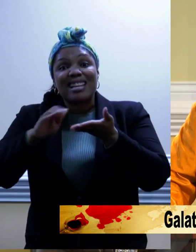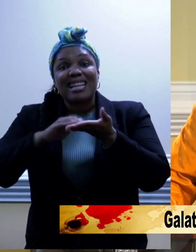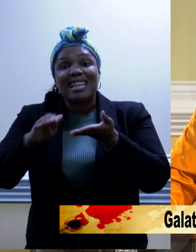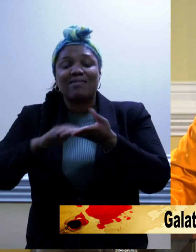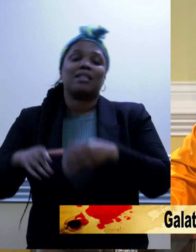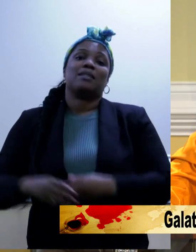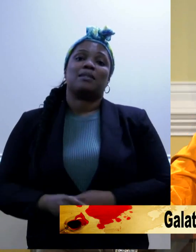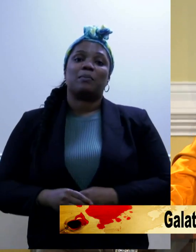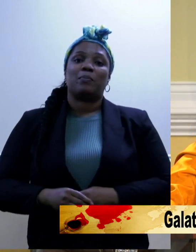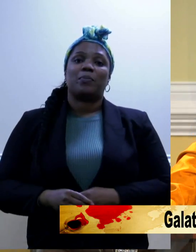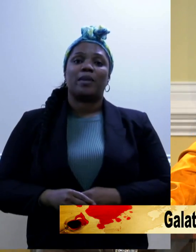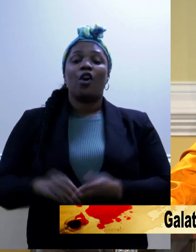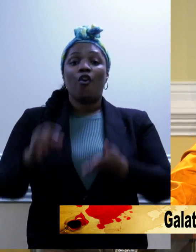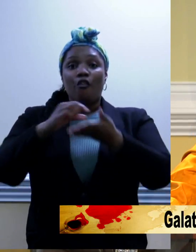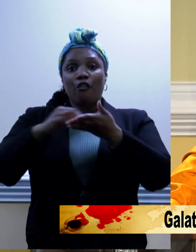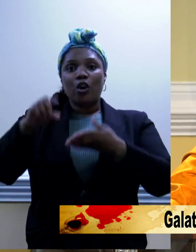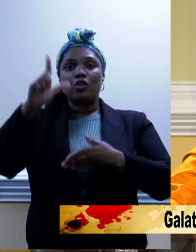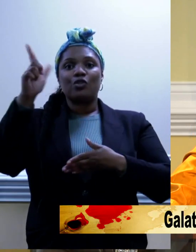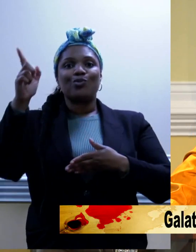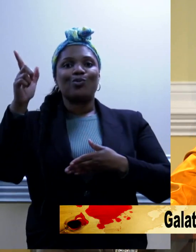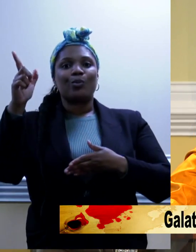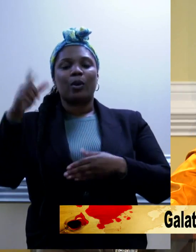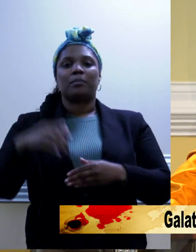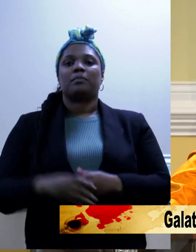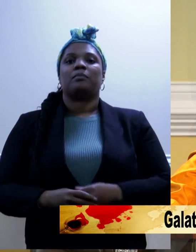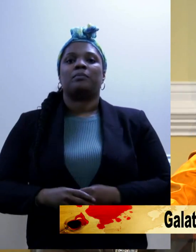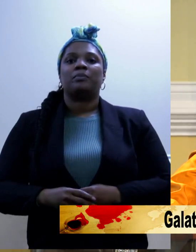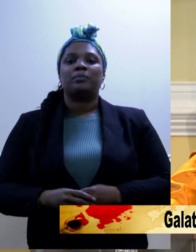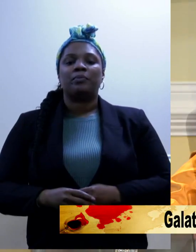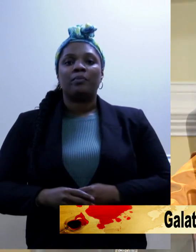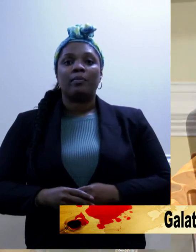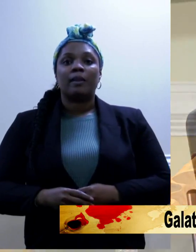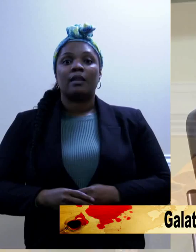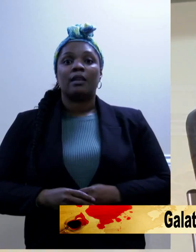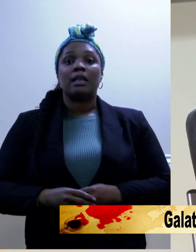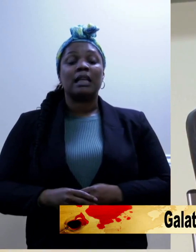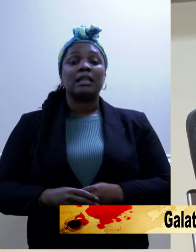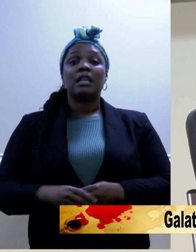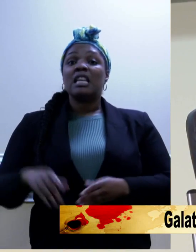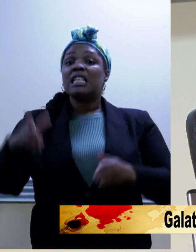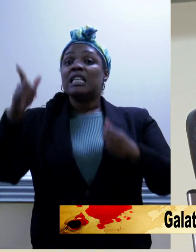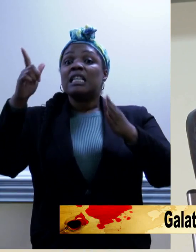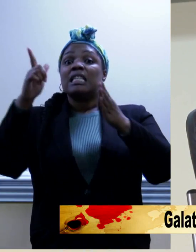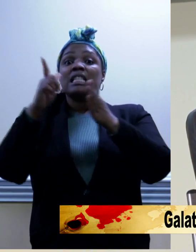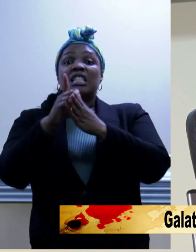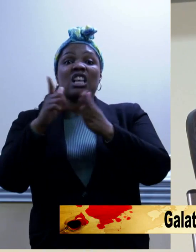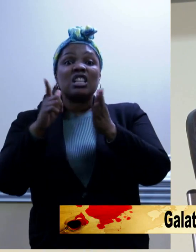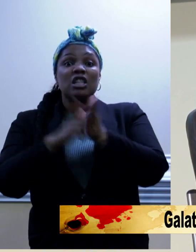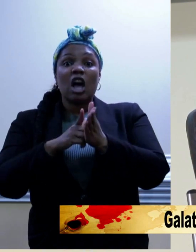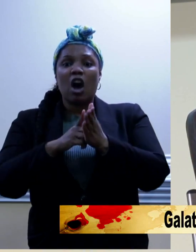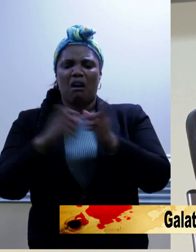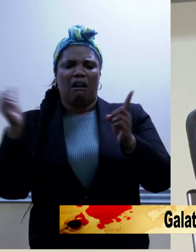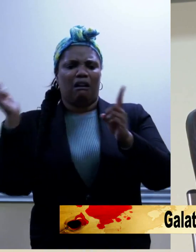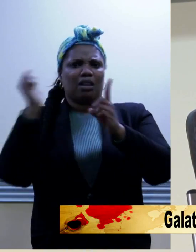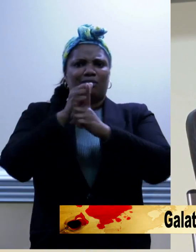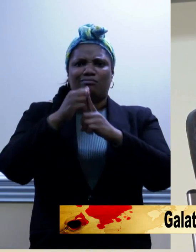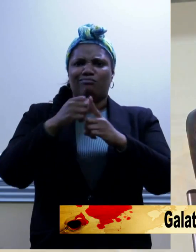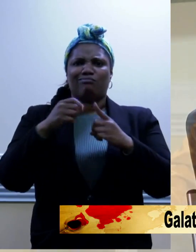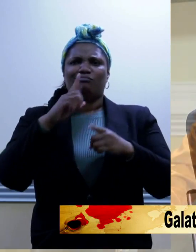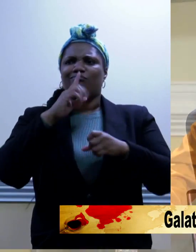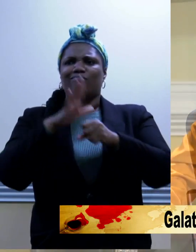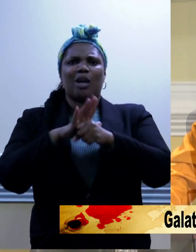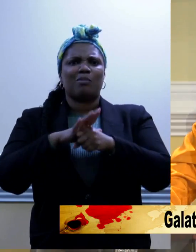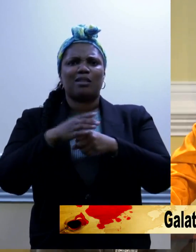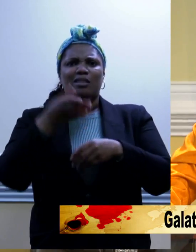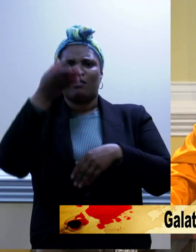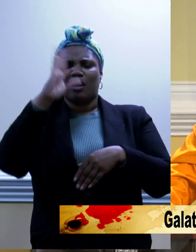Skip down to verse 21. Verse 21. Go ahead. Is the law then against the promises of God? So what law is